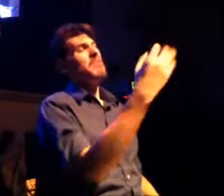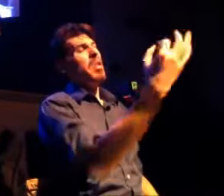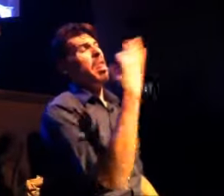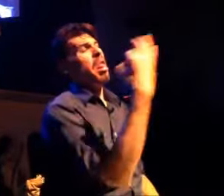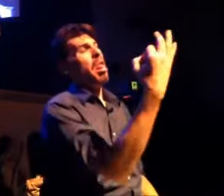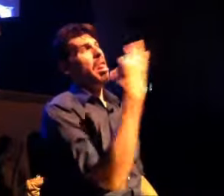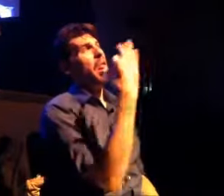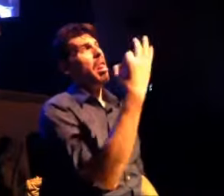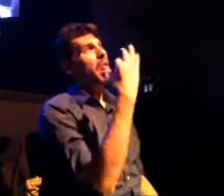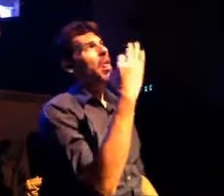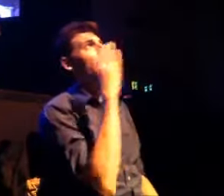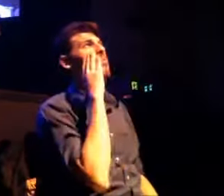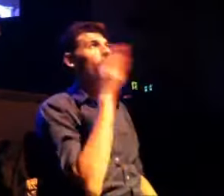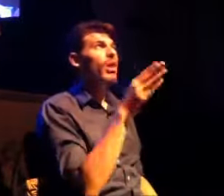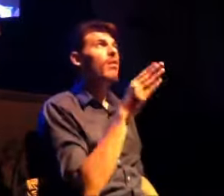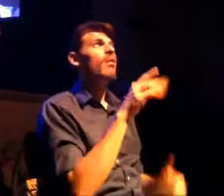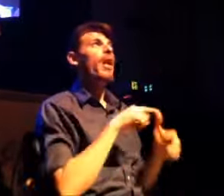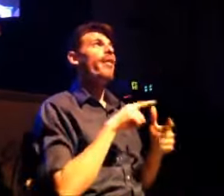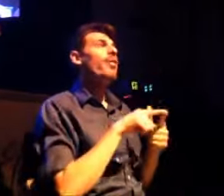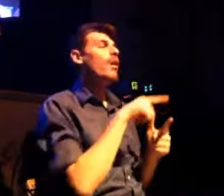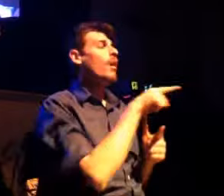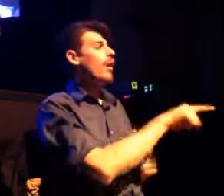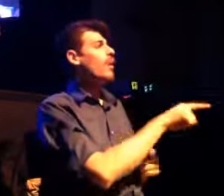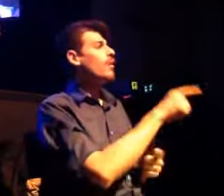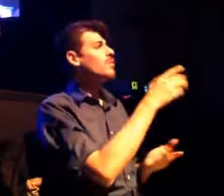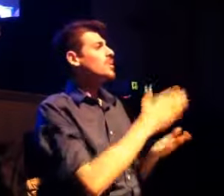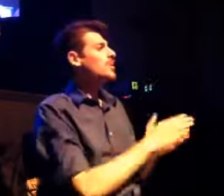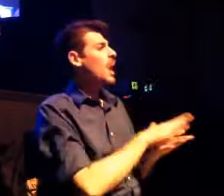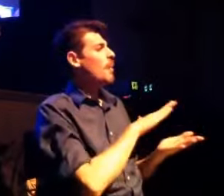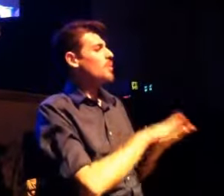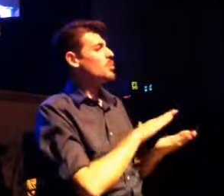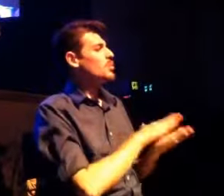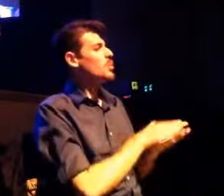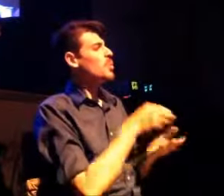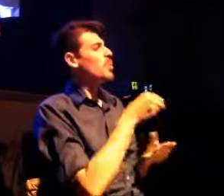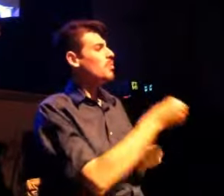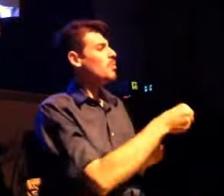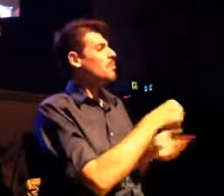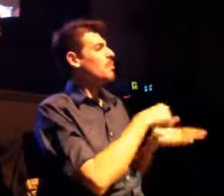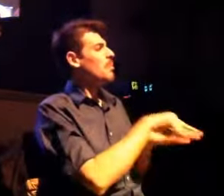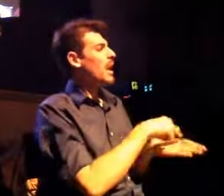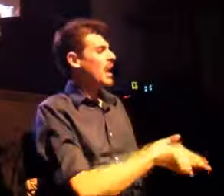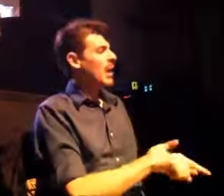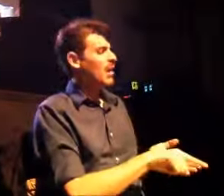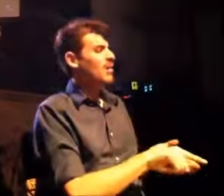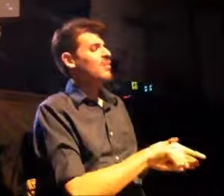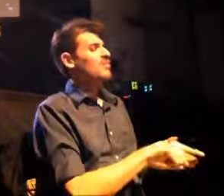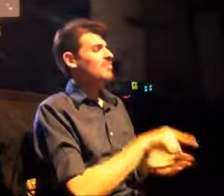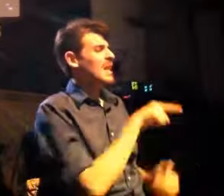to school. I'll have to ask Dad for help, and he'll see a son who can't cut it in the real world.